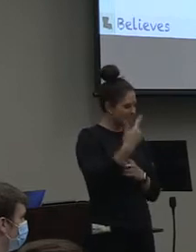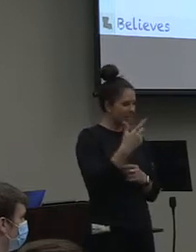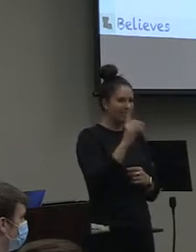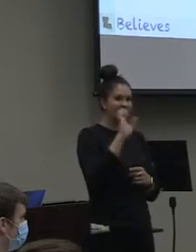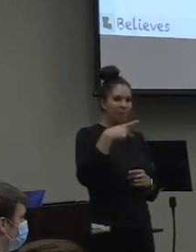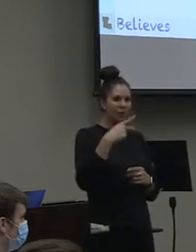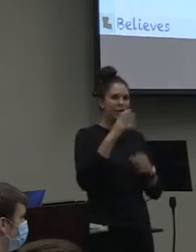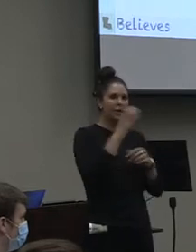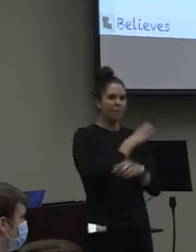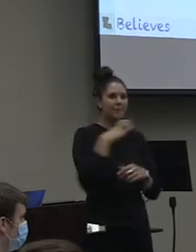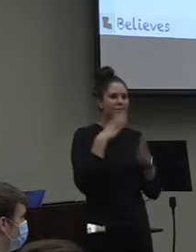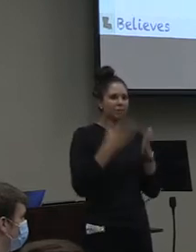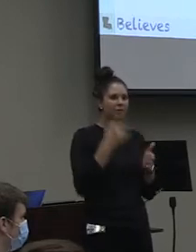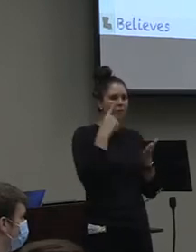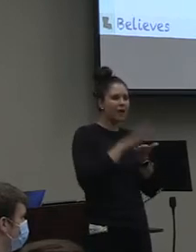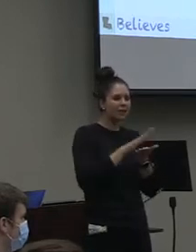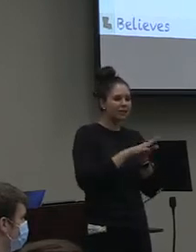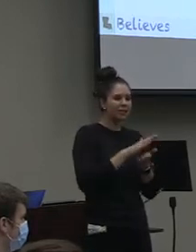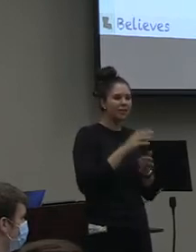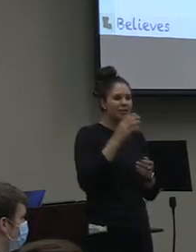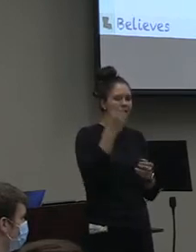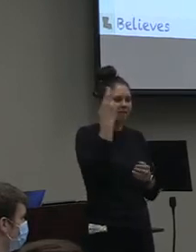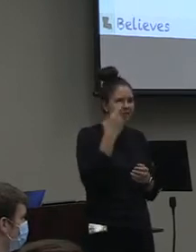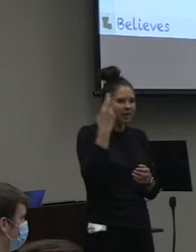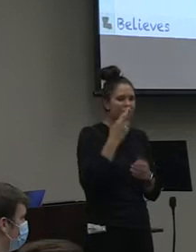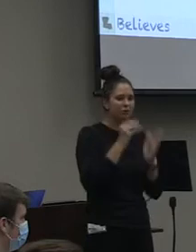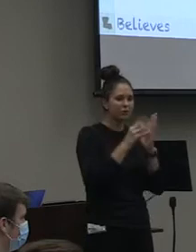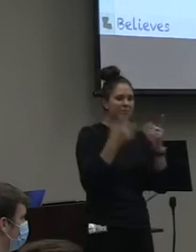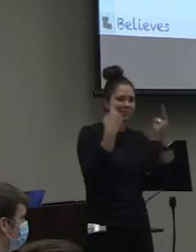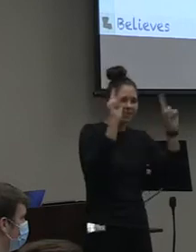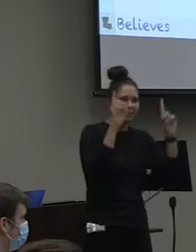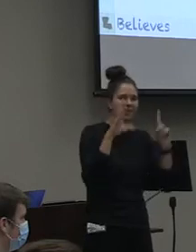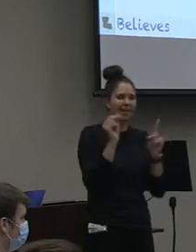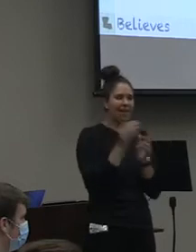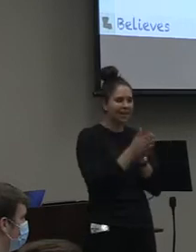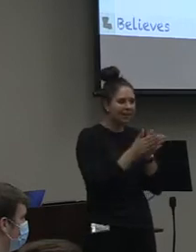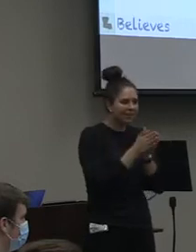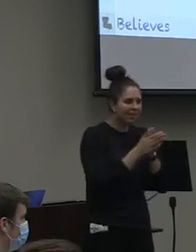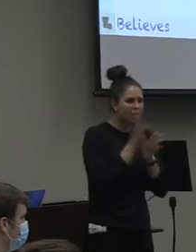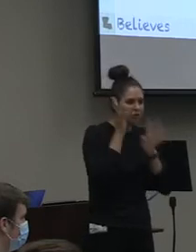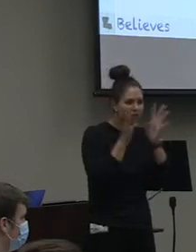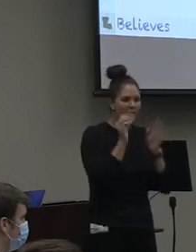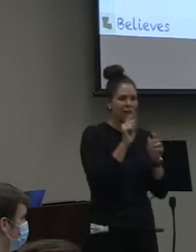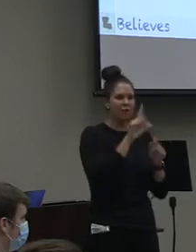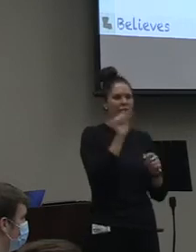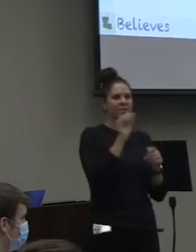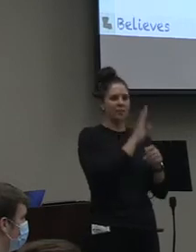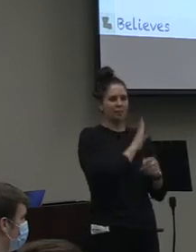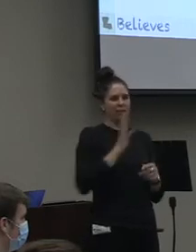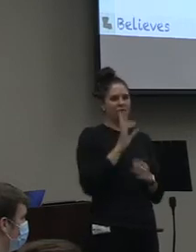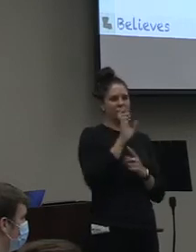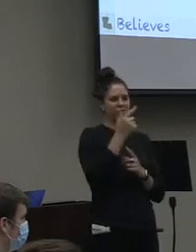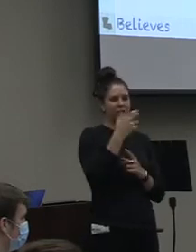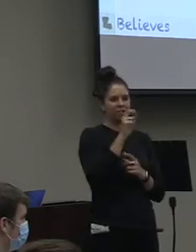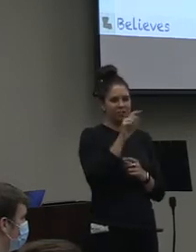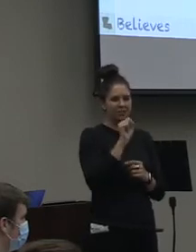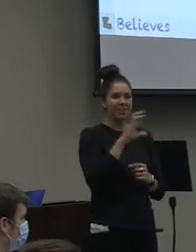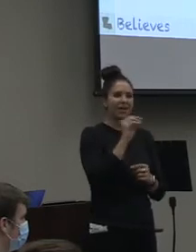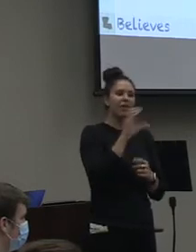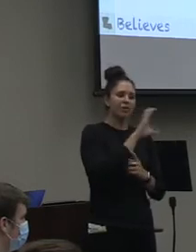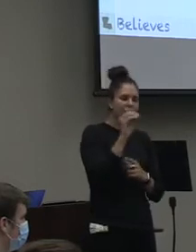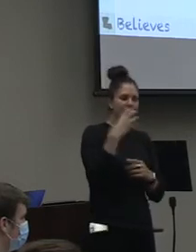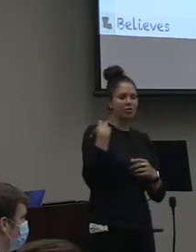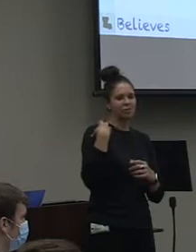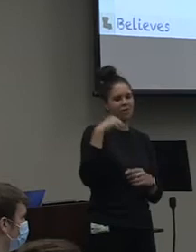Deputy Commissioner for Academic Affairs, Student Success, and Innovation at the Louisiana Board of Regents, and I serve as co-chair on this